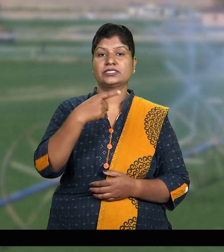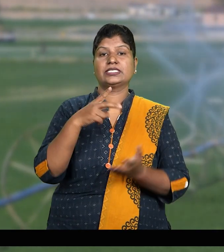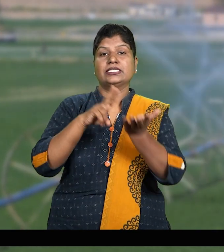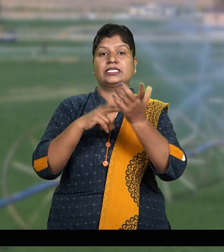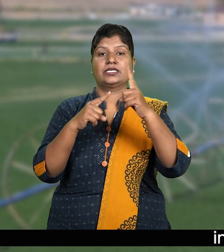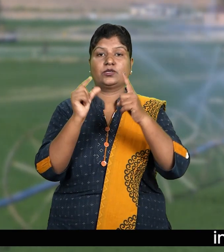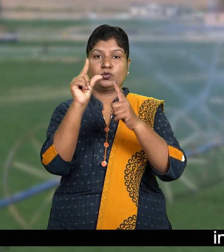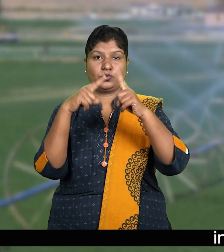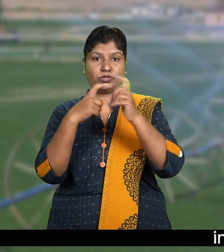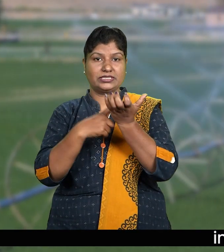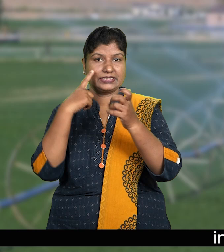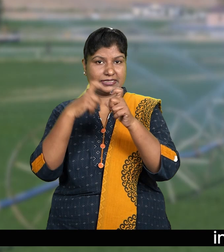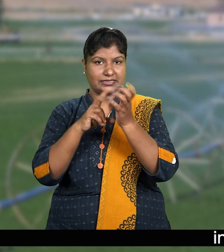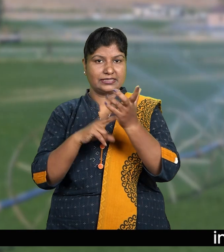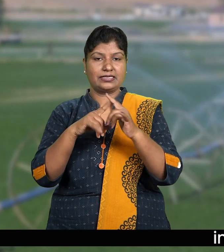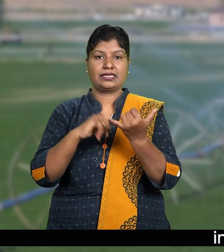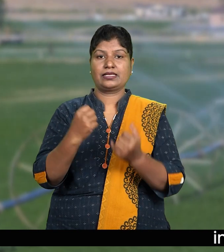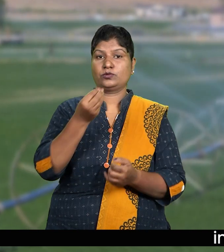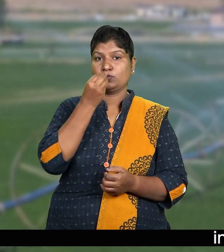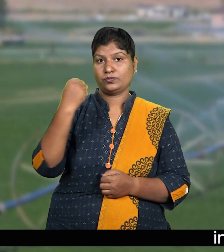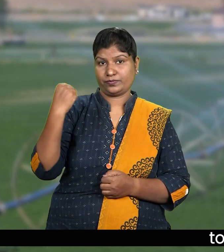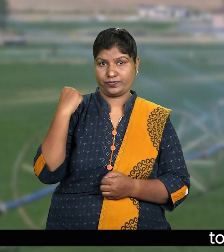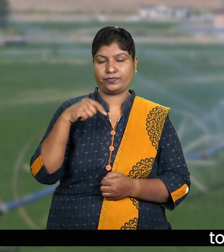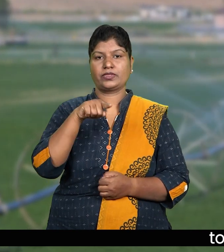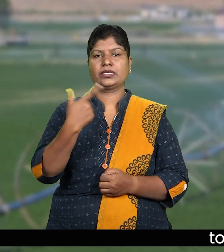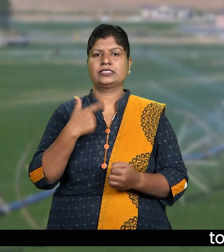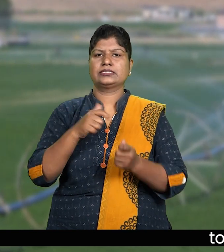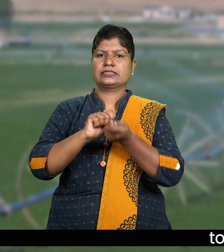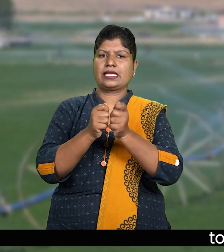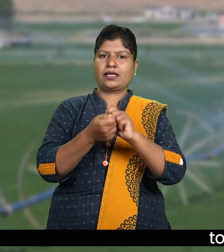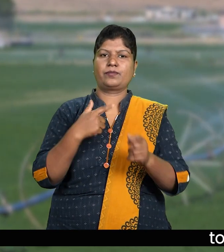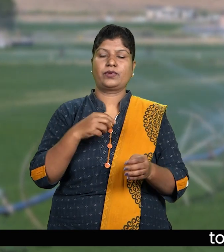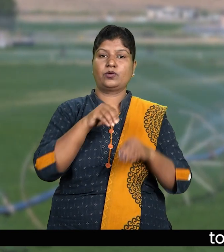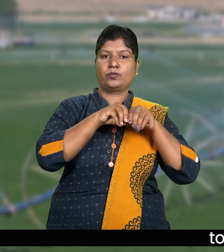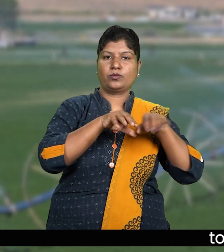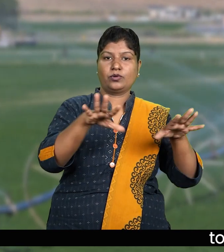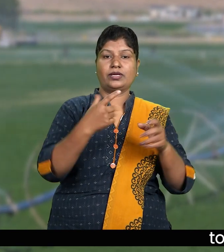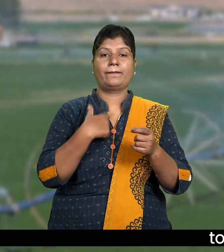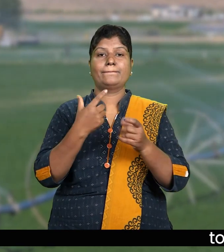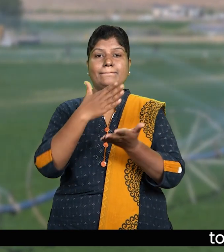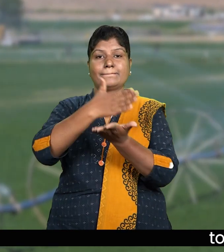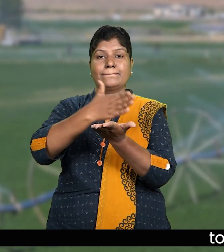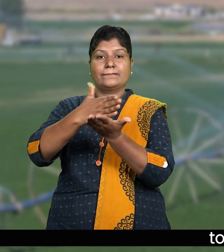Nutrients dissolved in water are transported to each part of the plant.